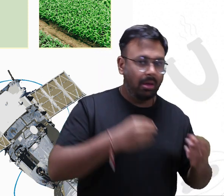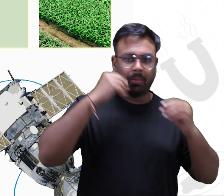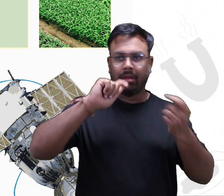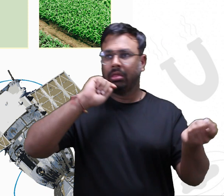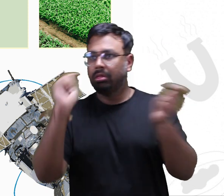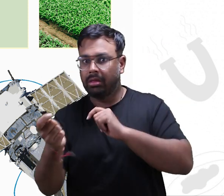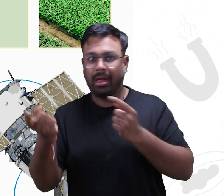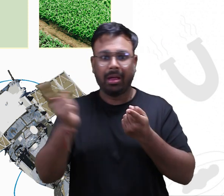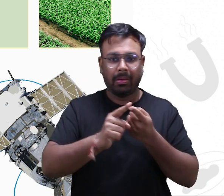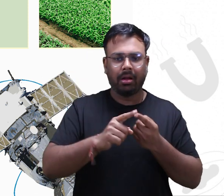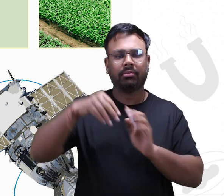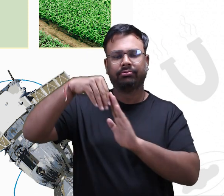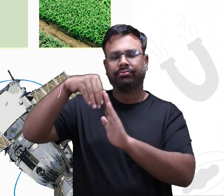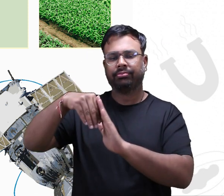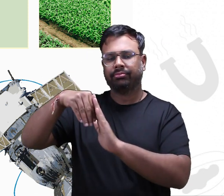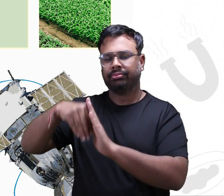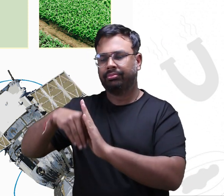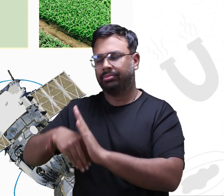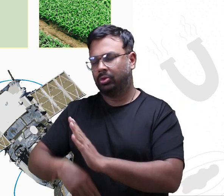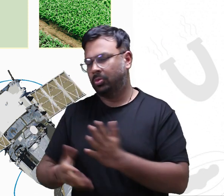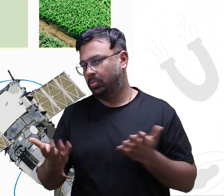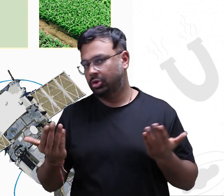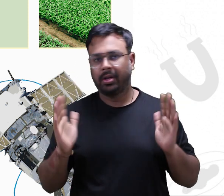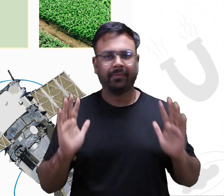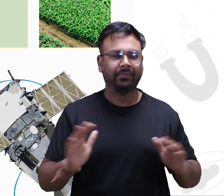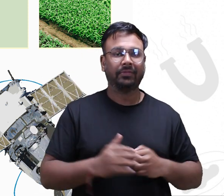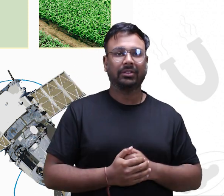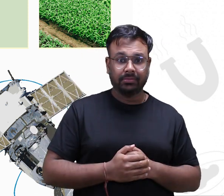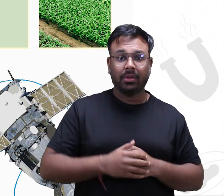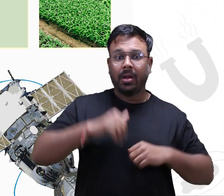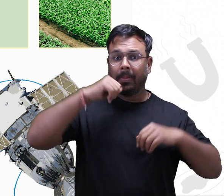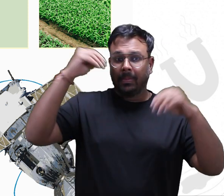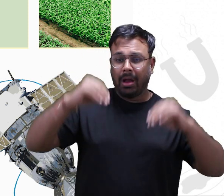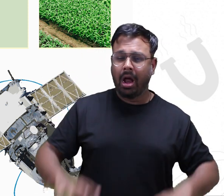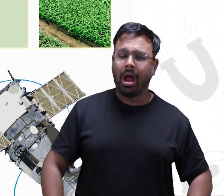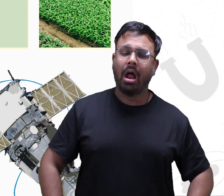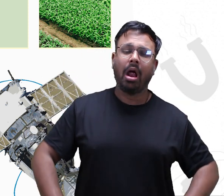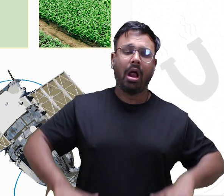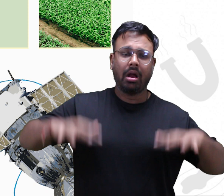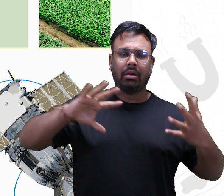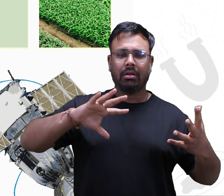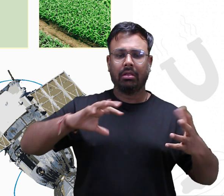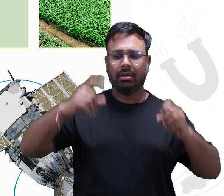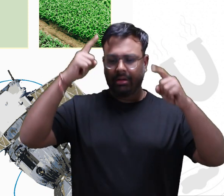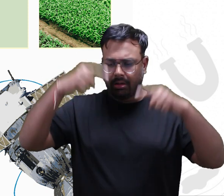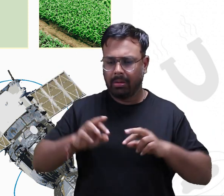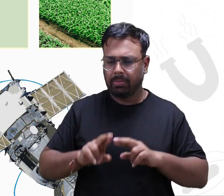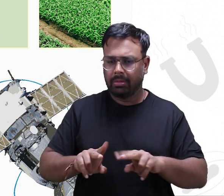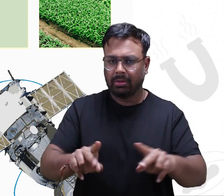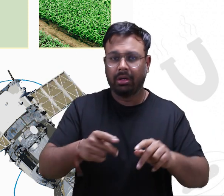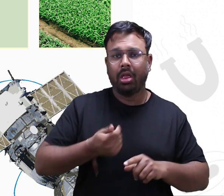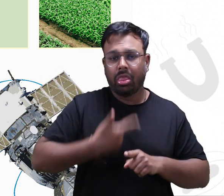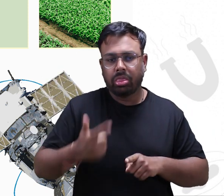flood, storms. Infrastructure suffers costly damage requiring expensive